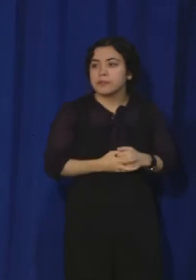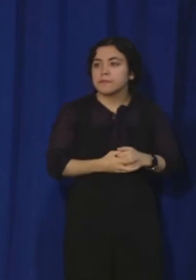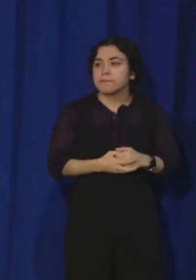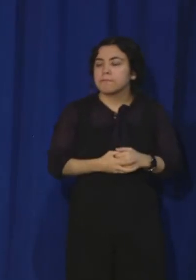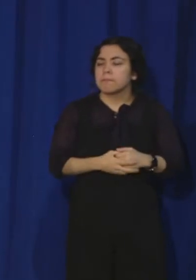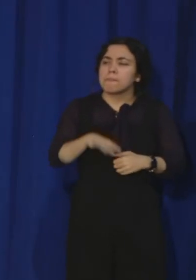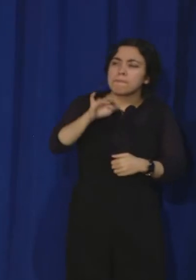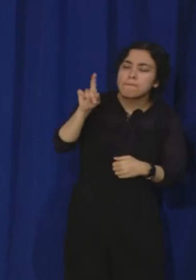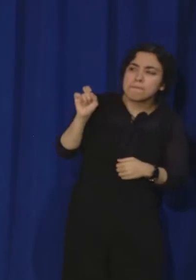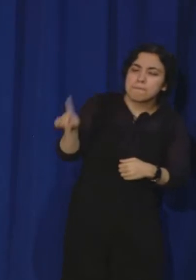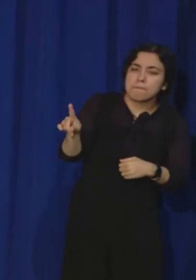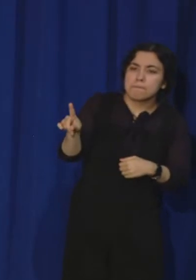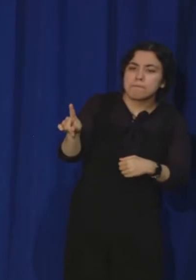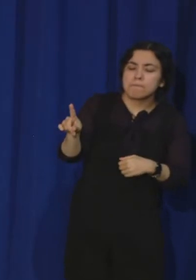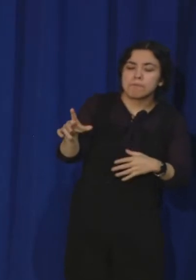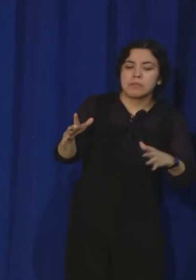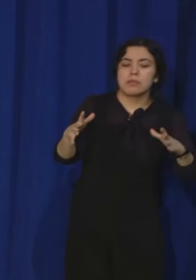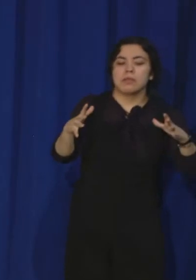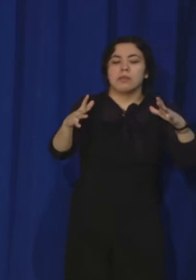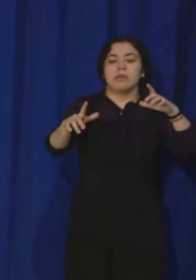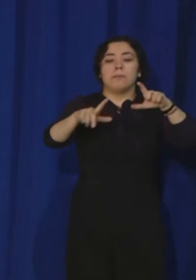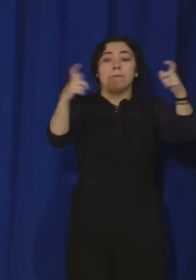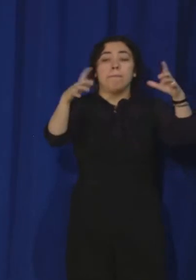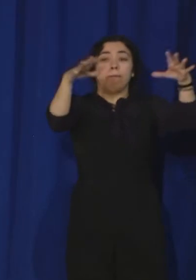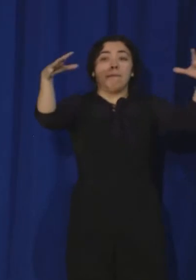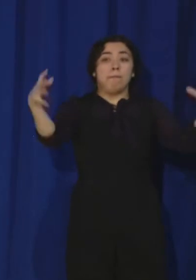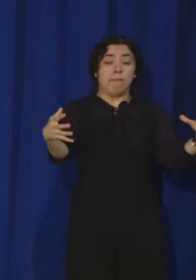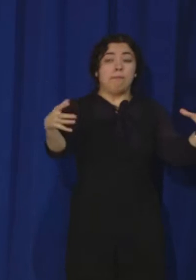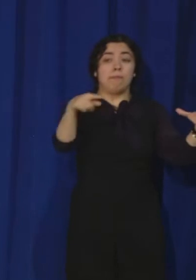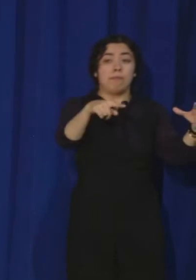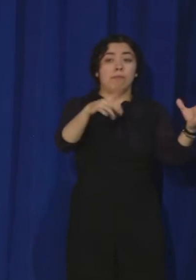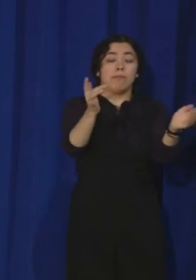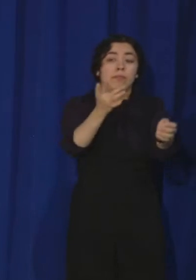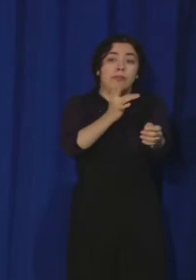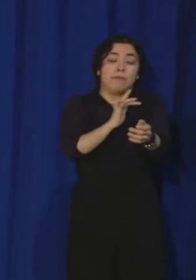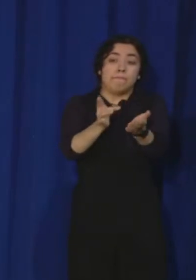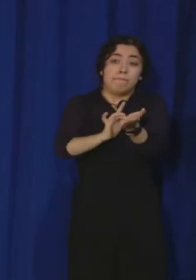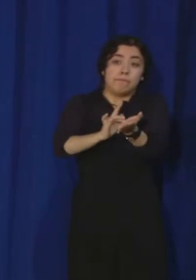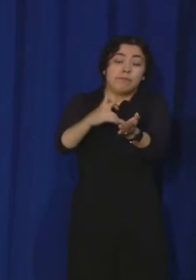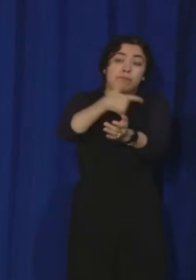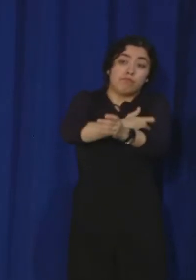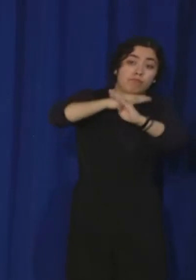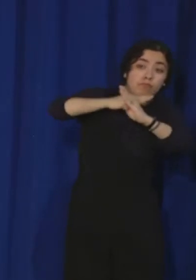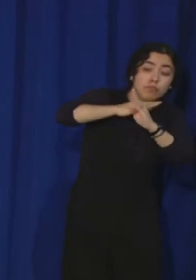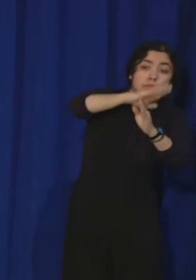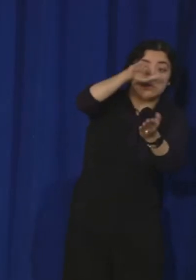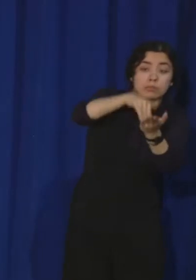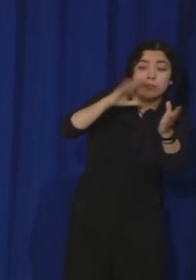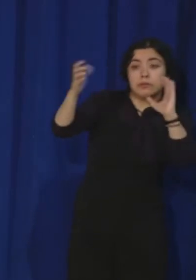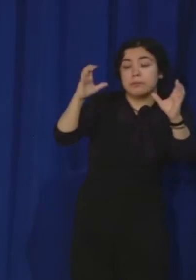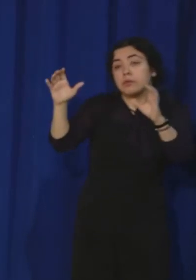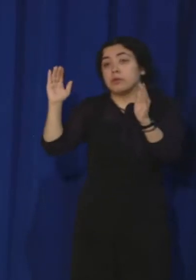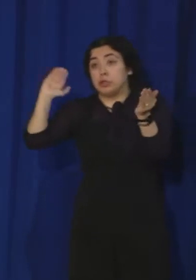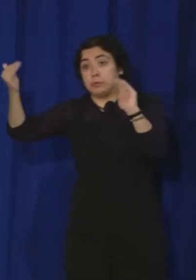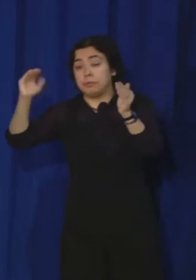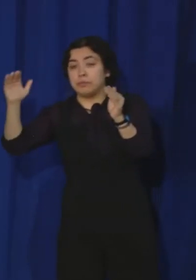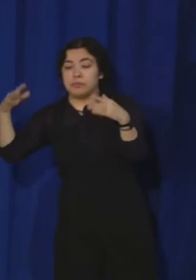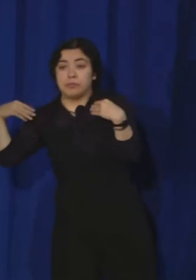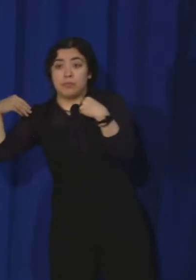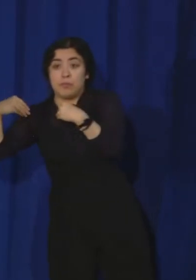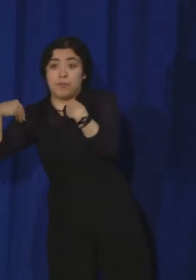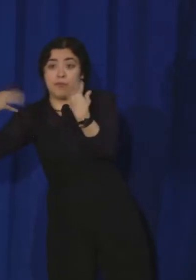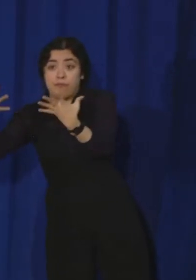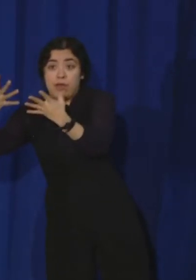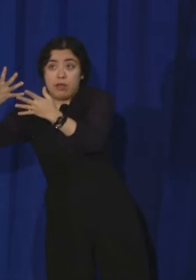about mass vaccination sites versus providers, pharmacies. Yes. When it comes time to opening this up to the general public, and you want to really blow